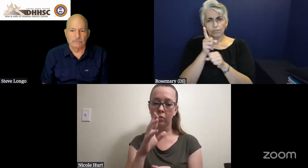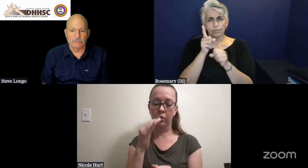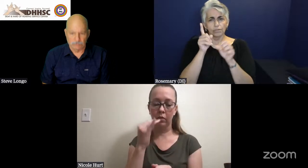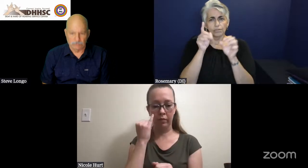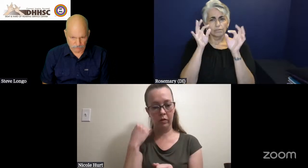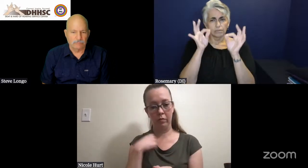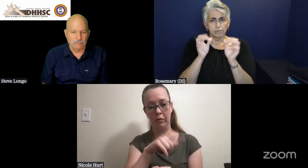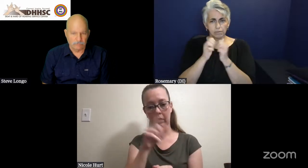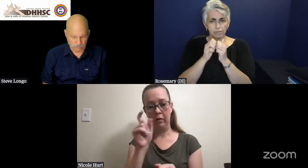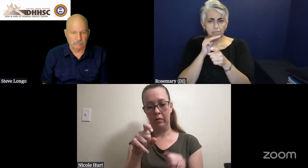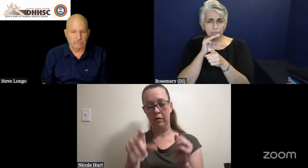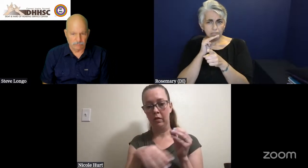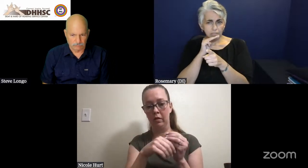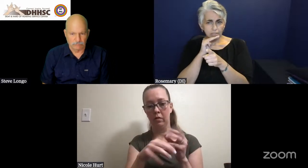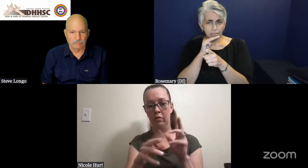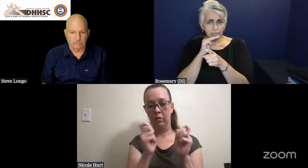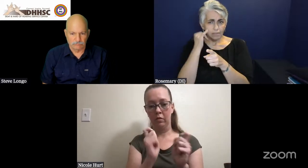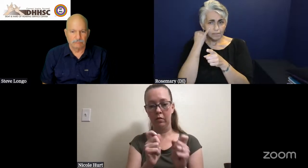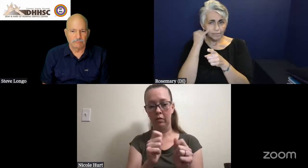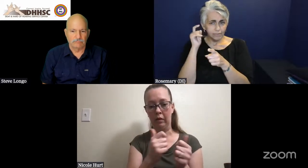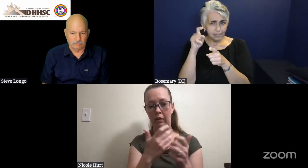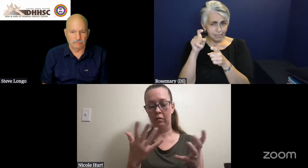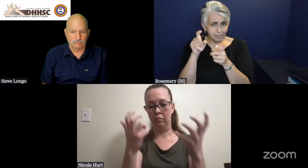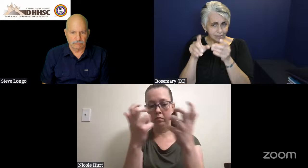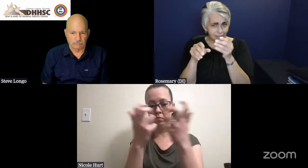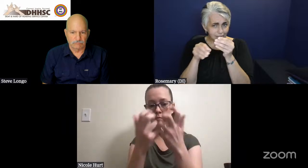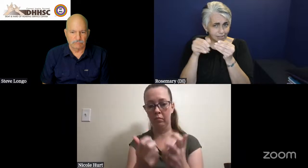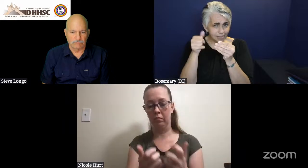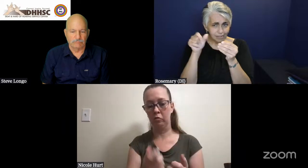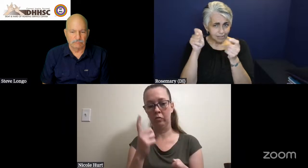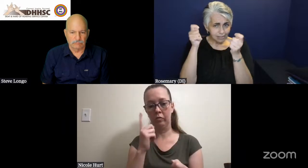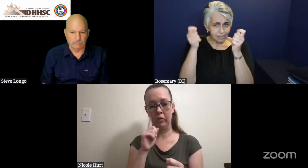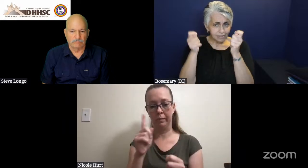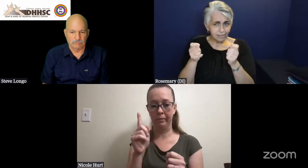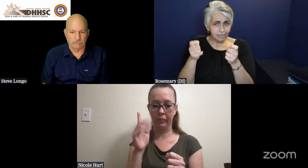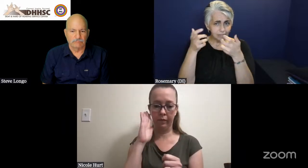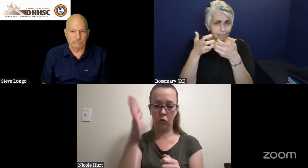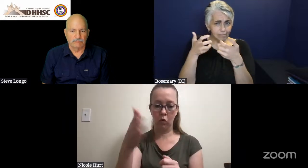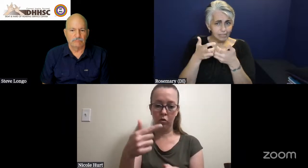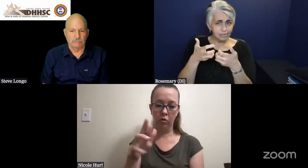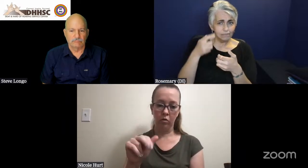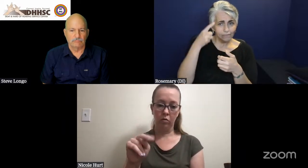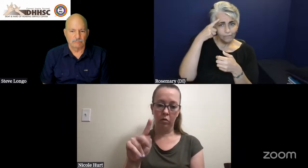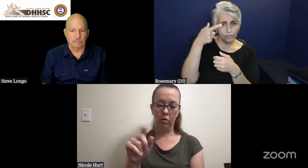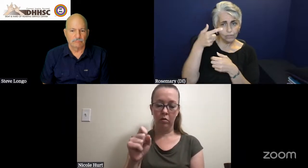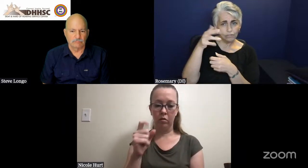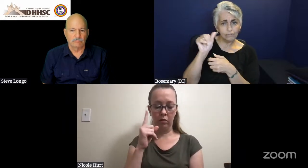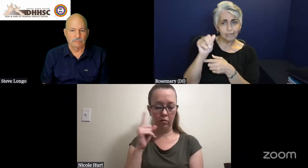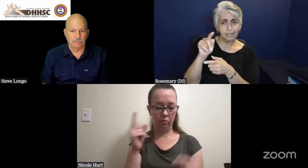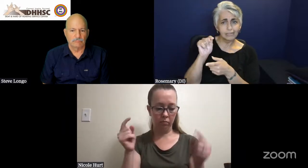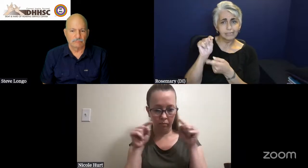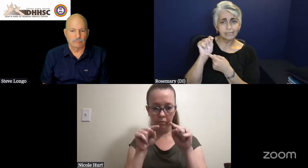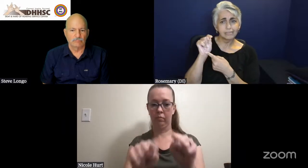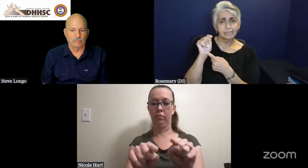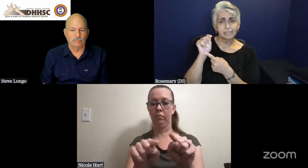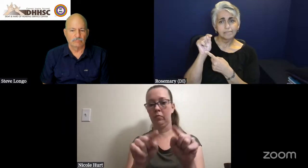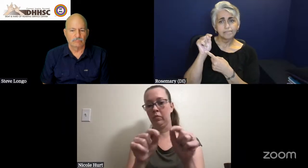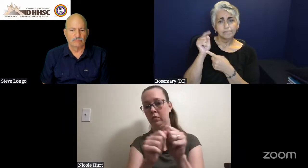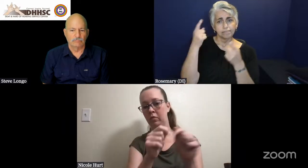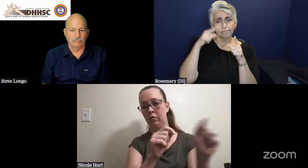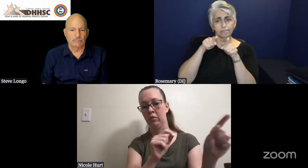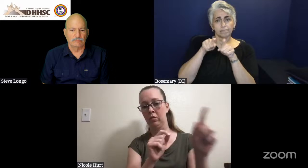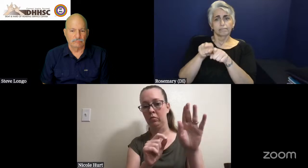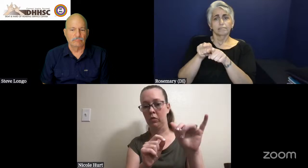I want to be sure that I'm clear. I want to be sure that it's all good with Michelle. And are there any things we should change